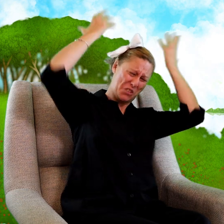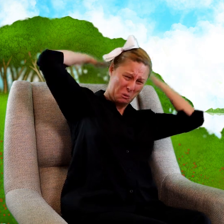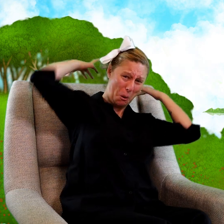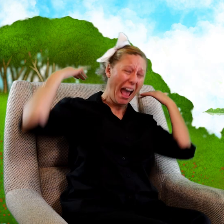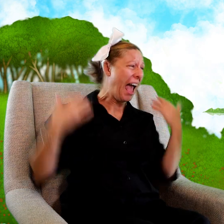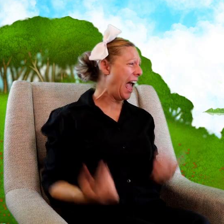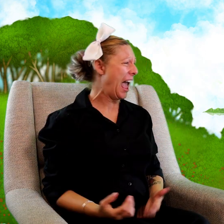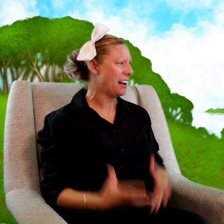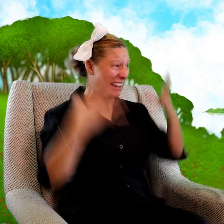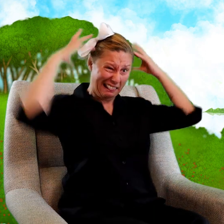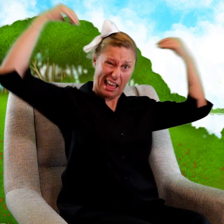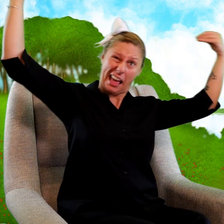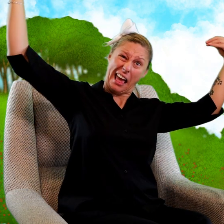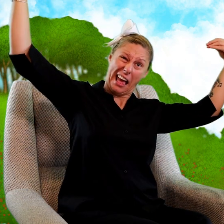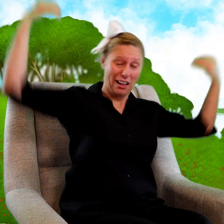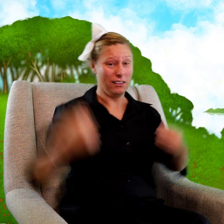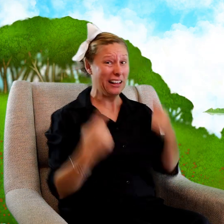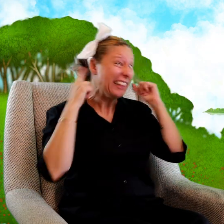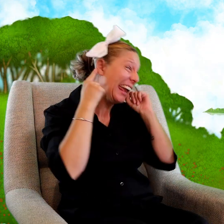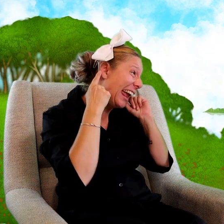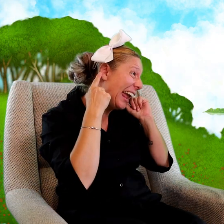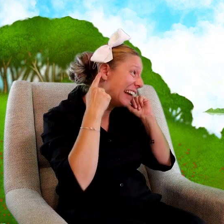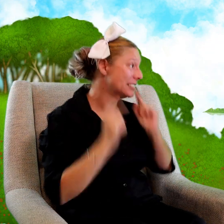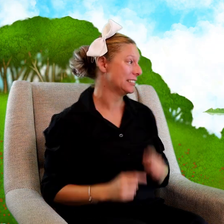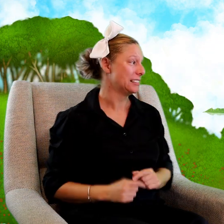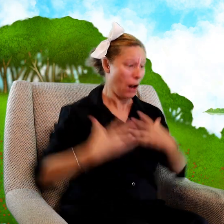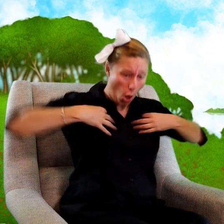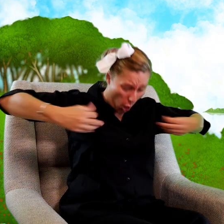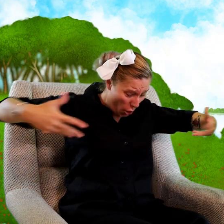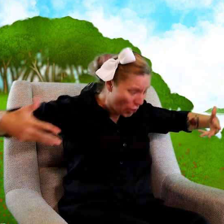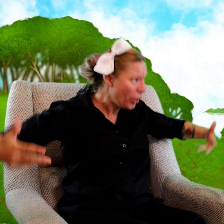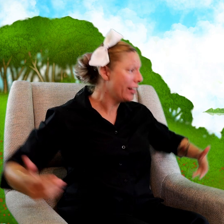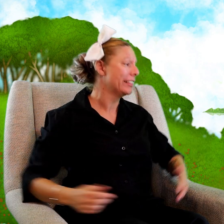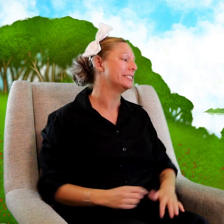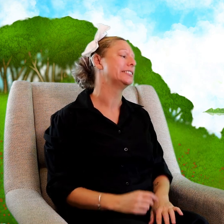Dirt went everywhere, in their hair, inside their clothes, even in their ears.